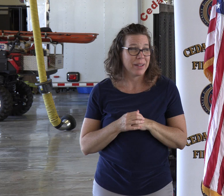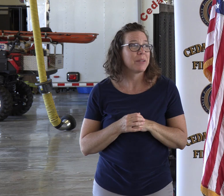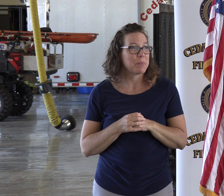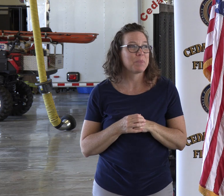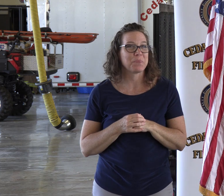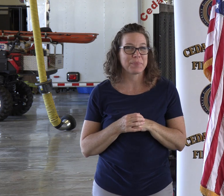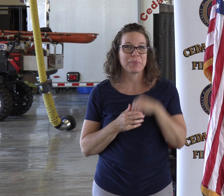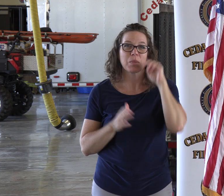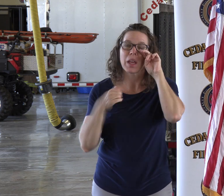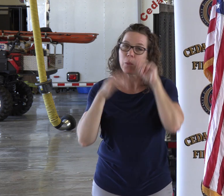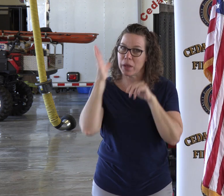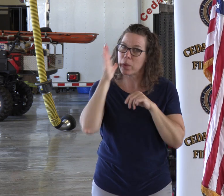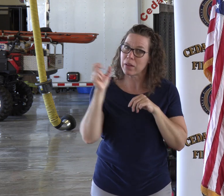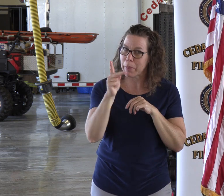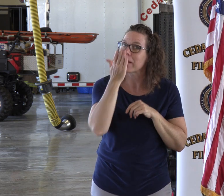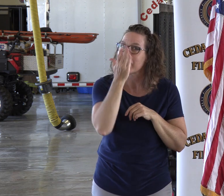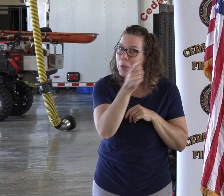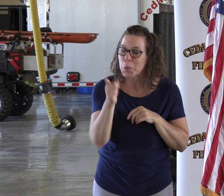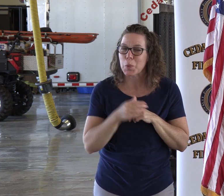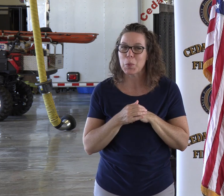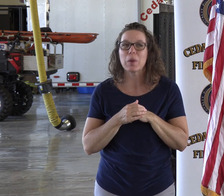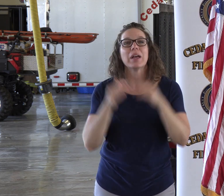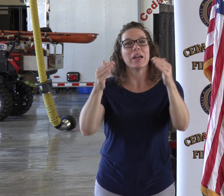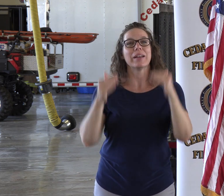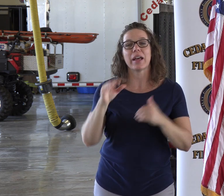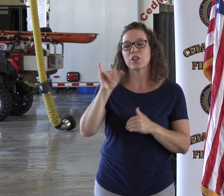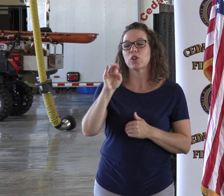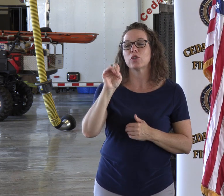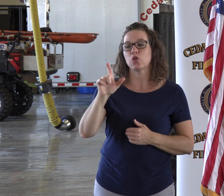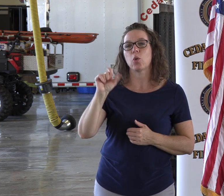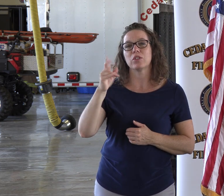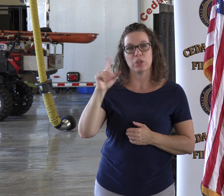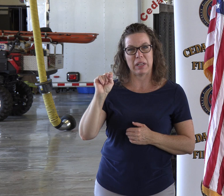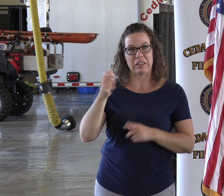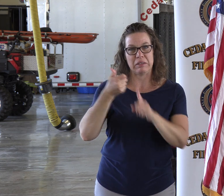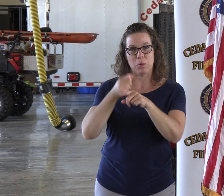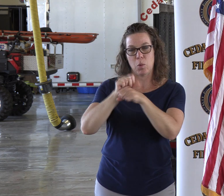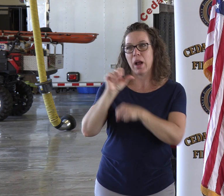and we'll get back. Thank you. Next is Joel Schmidt with Alliant Energy.